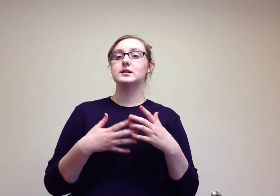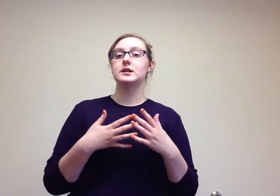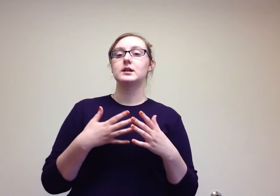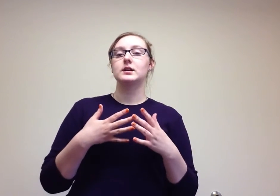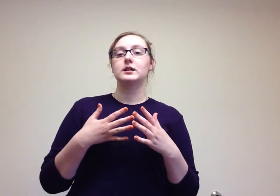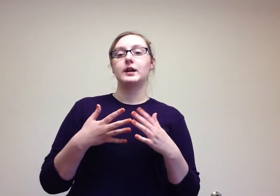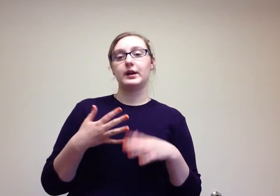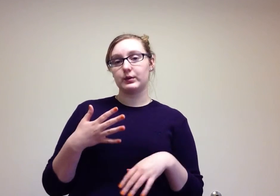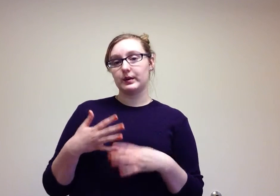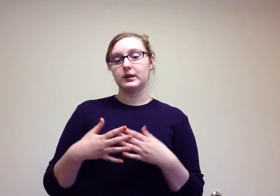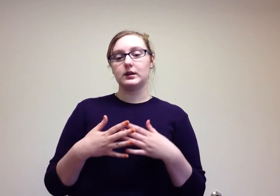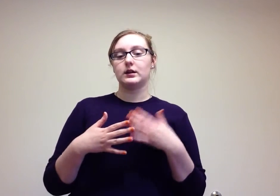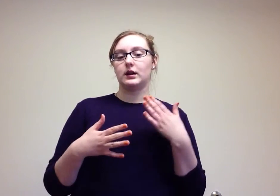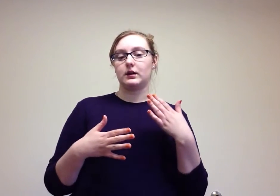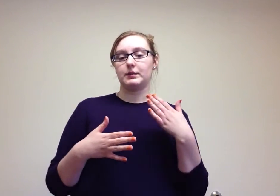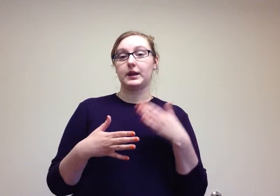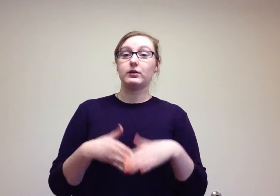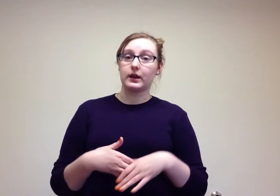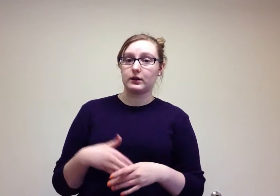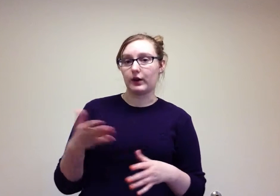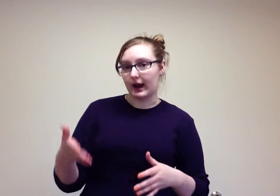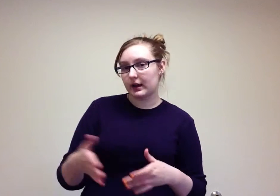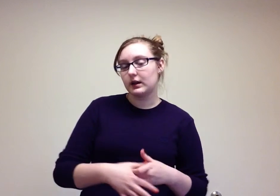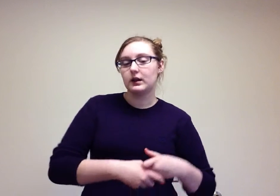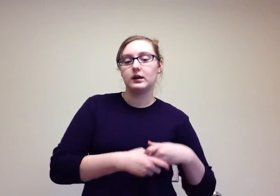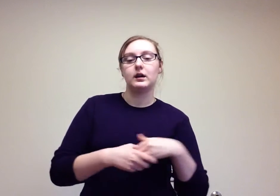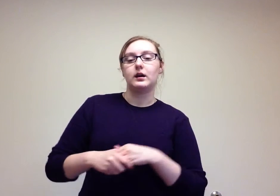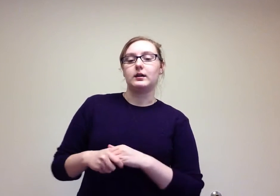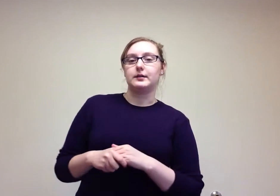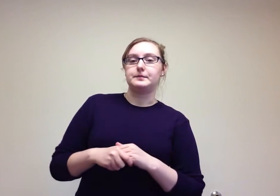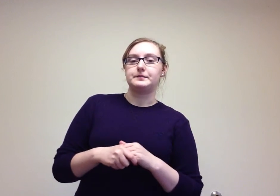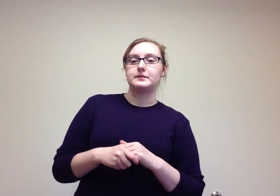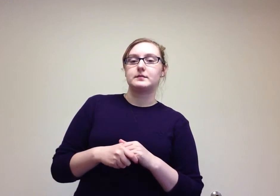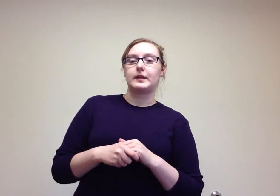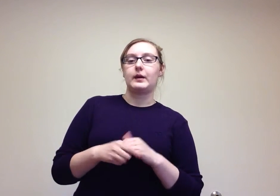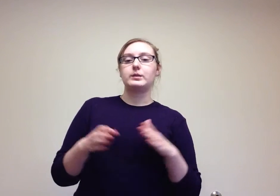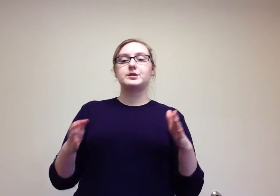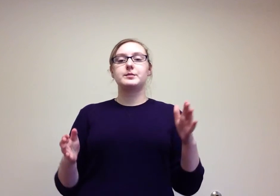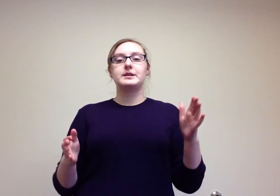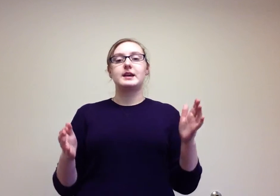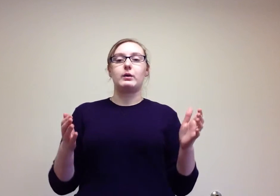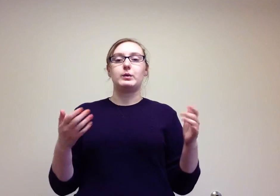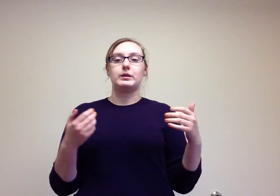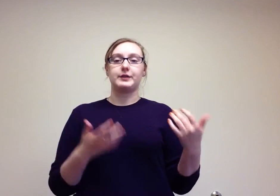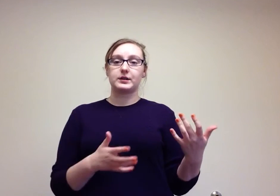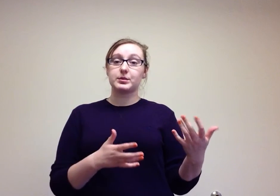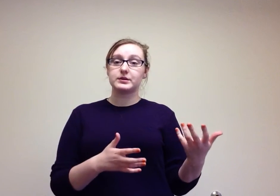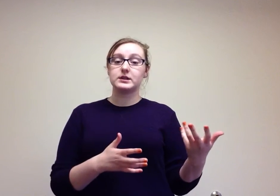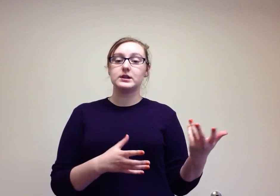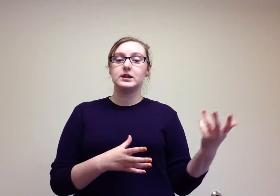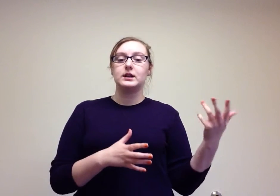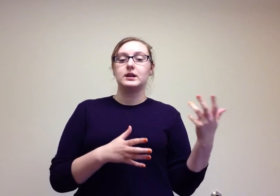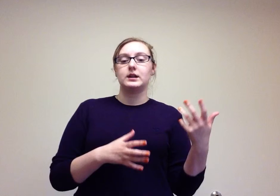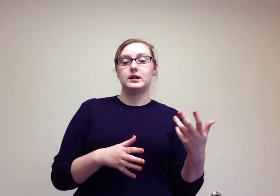LSD, heroin, and cocaine, crack. What determines how it will affect a person